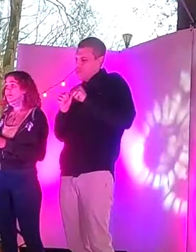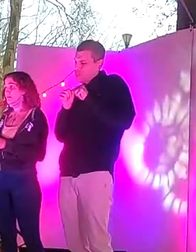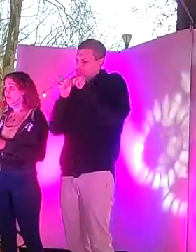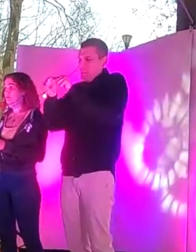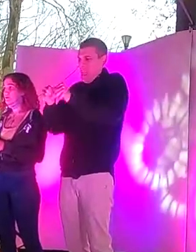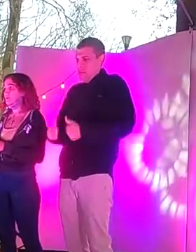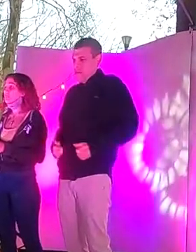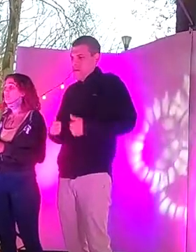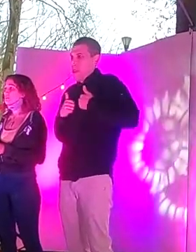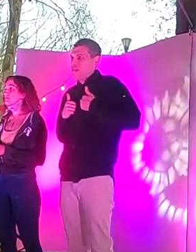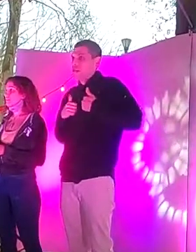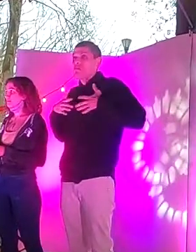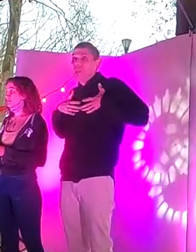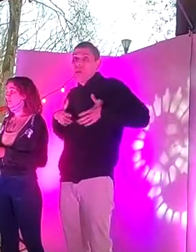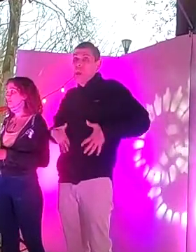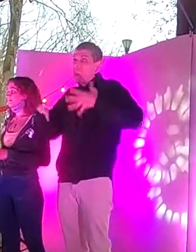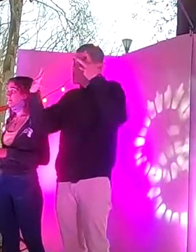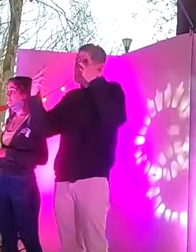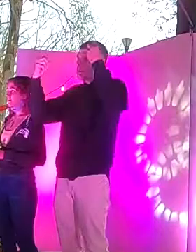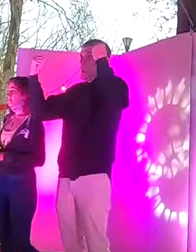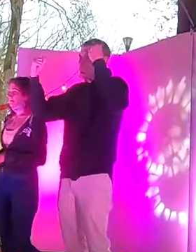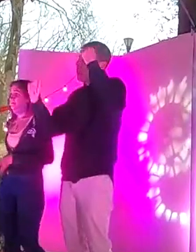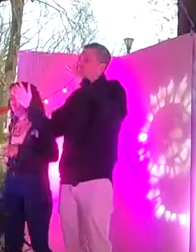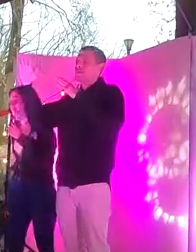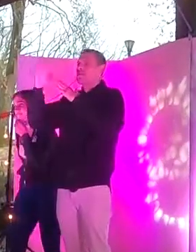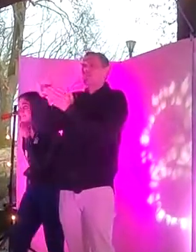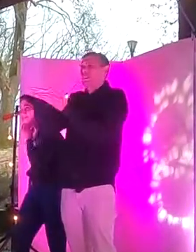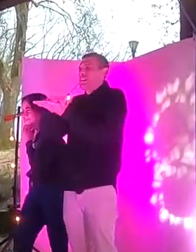body is the temple, one of the most divine.